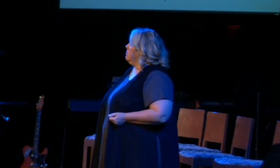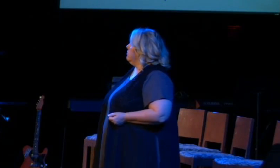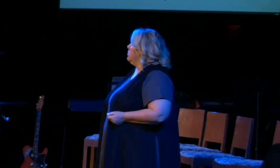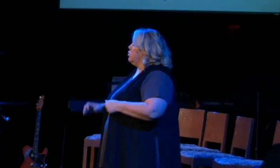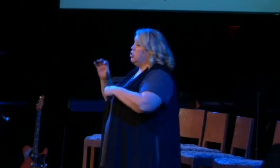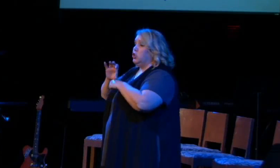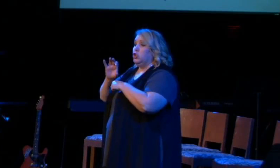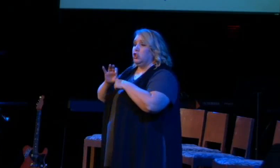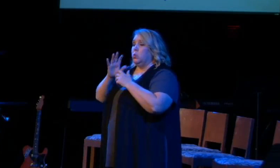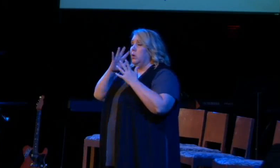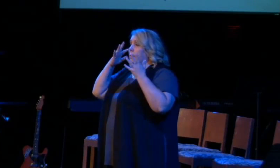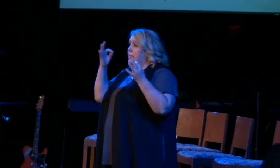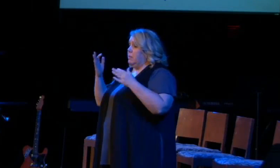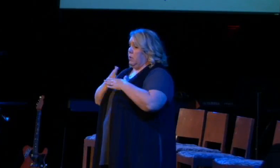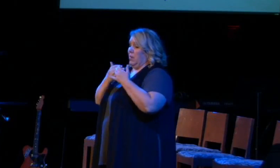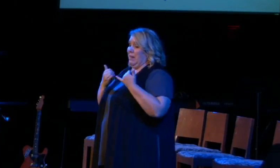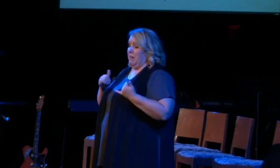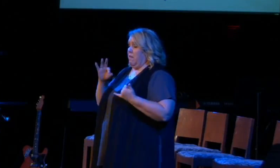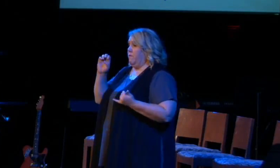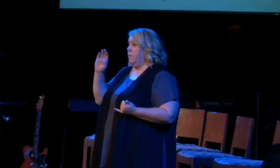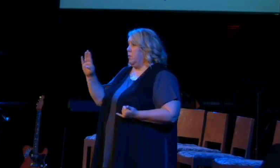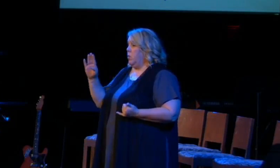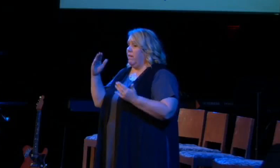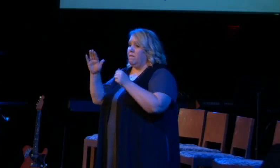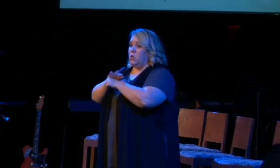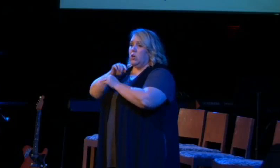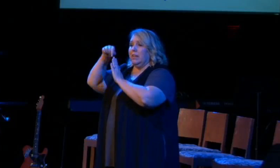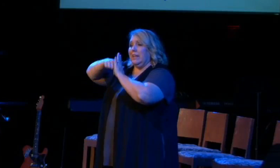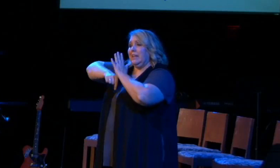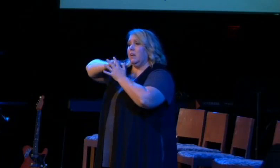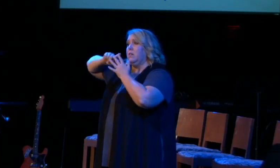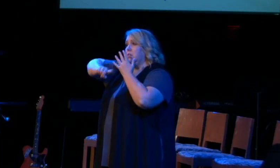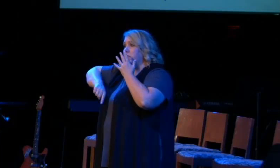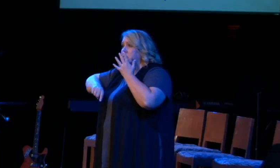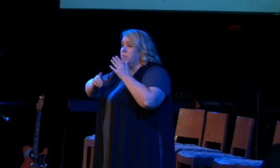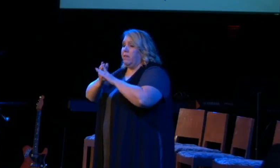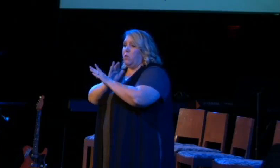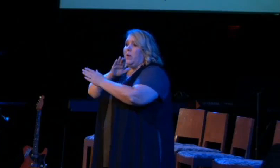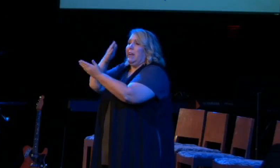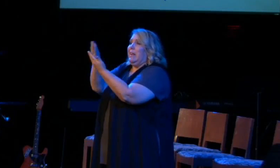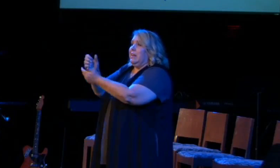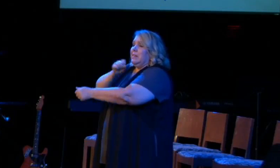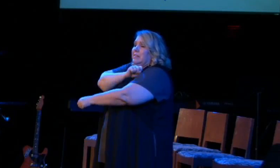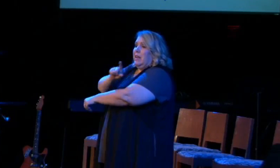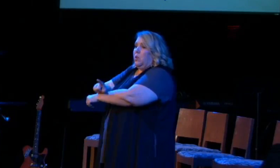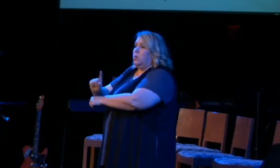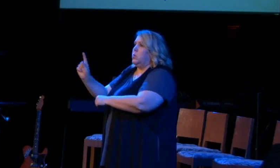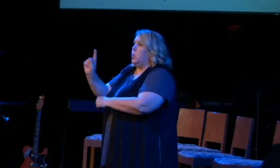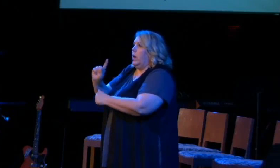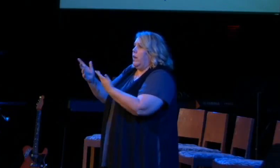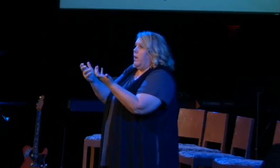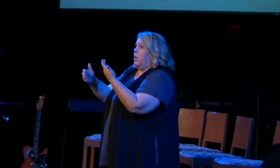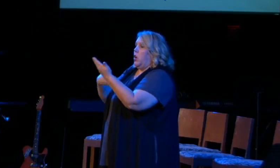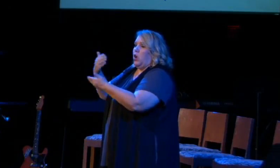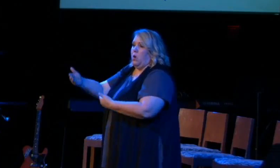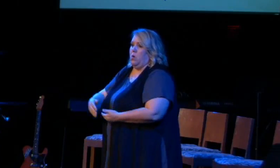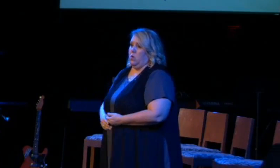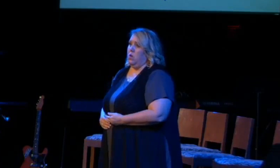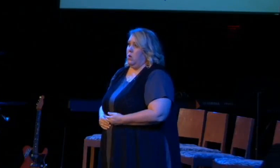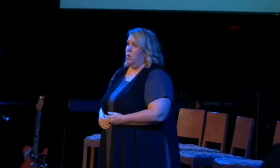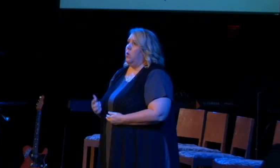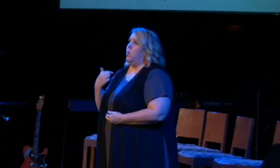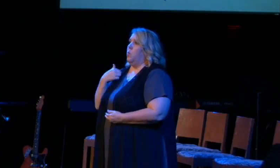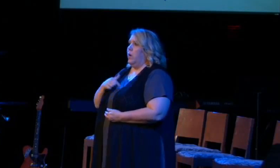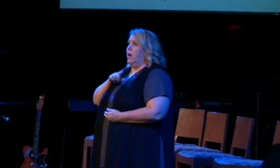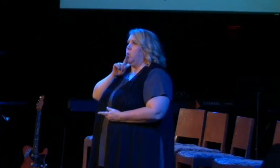church will be discerning between now and February, after the full details are out and before we get to St. Louis, is where do we want to go? And we really need to think